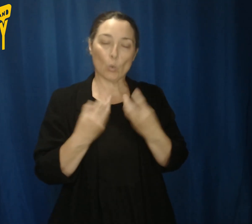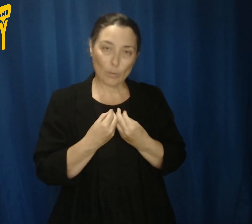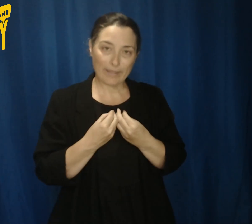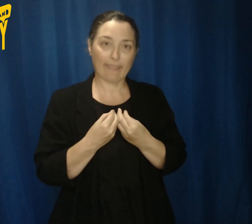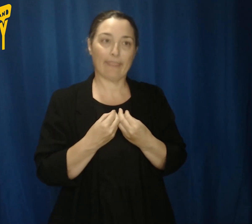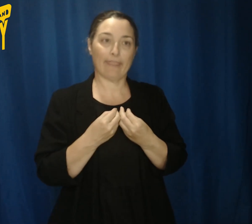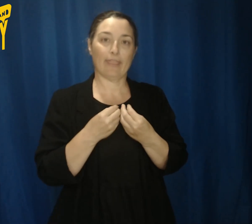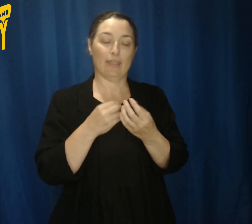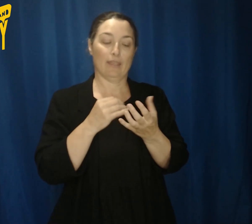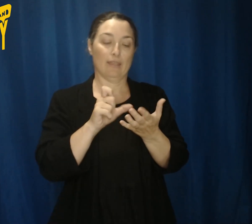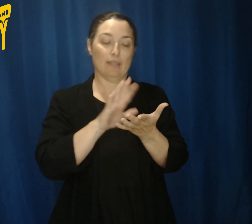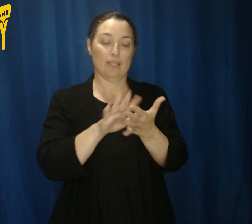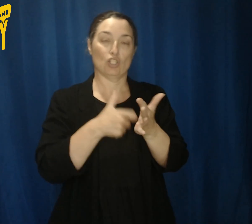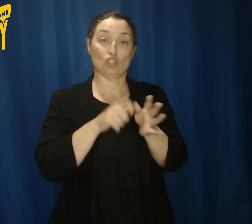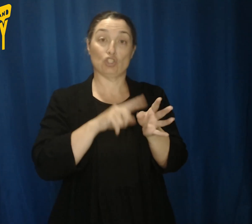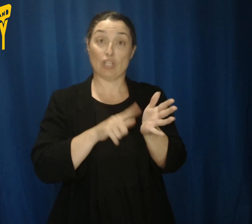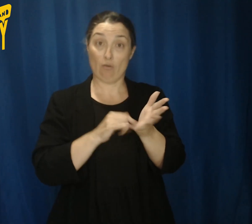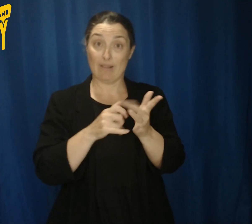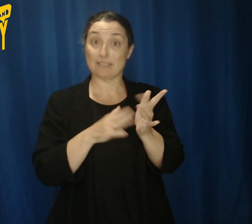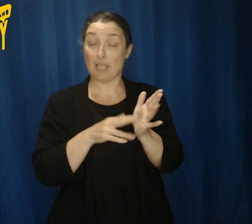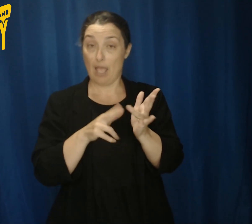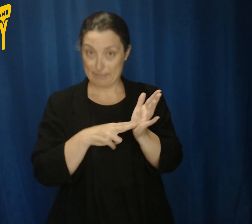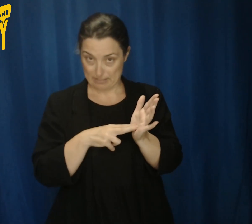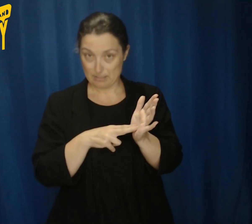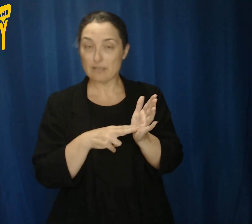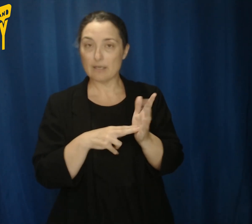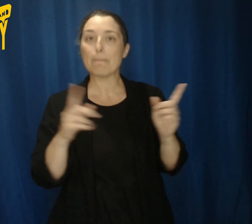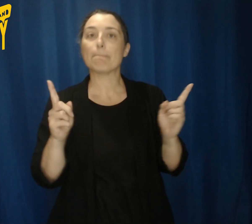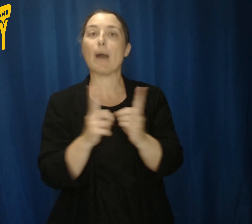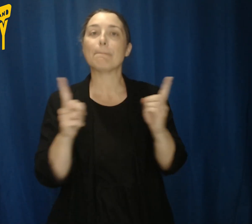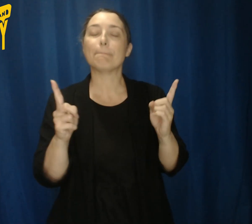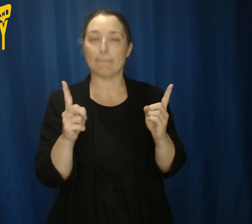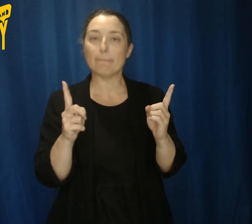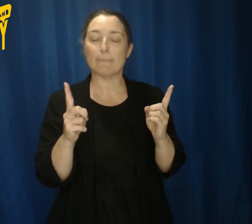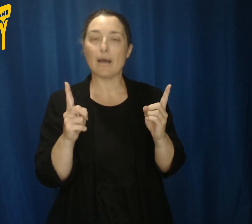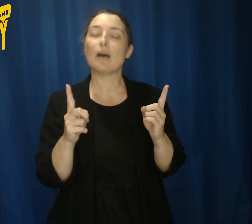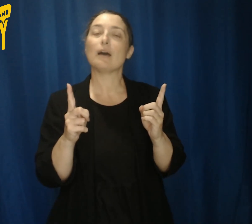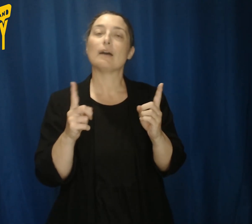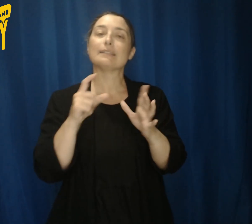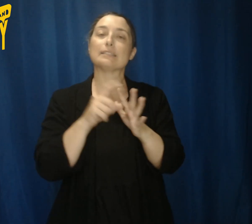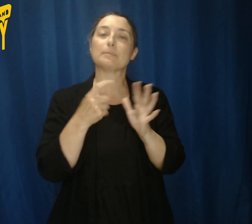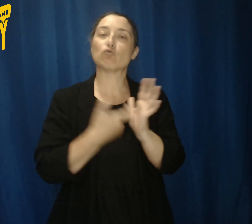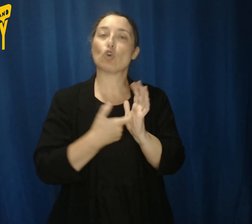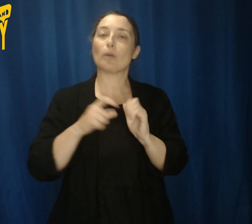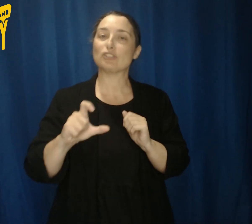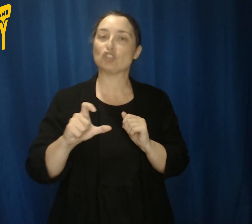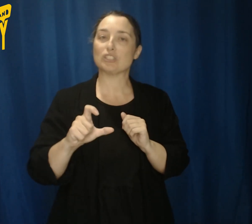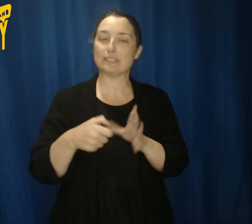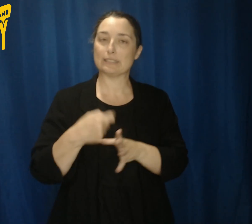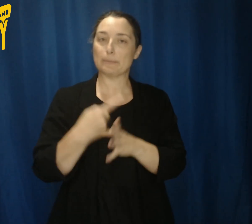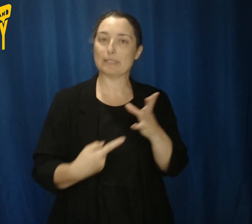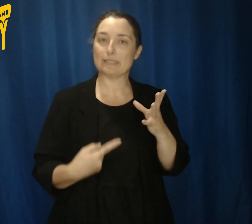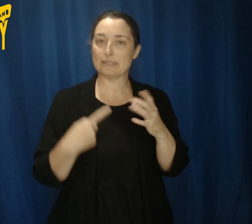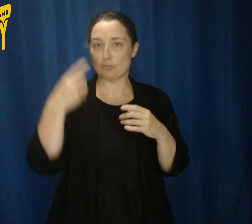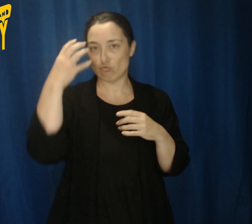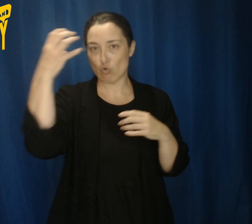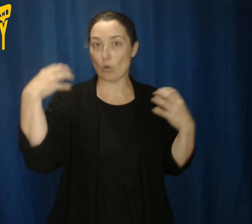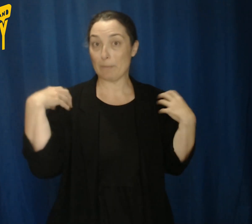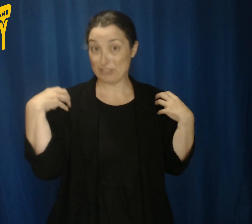and Simon running into each other outside the Disability Royal Commission, and they're about to give evidence. The evidence is the